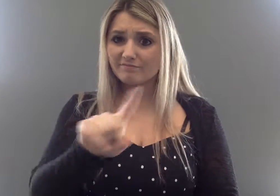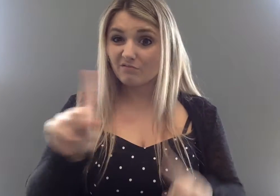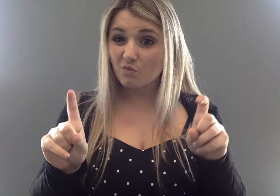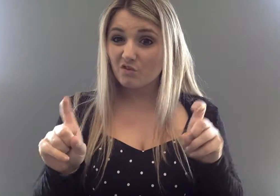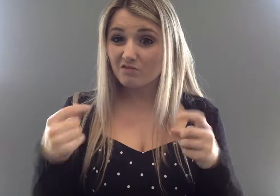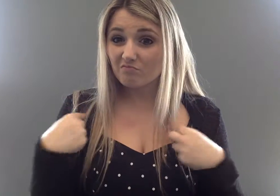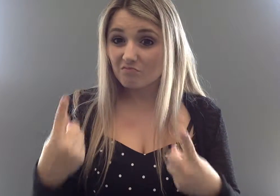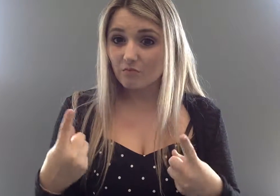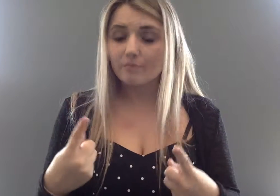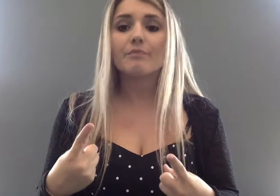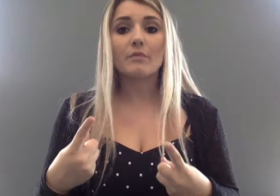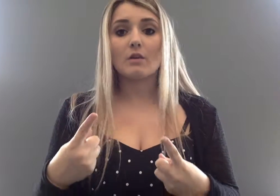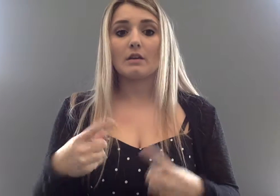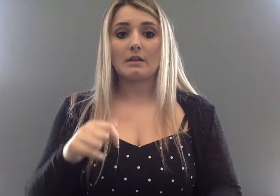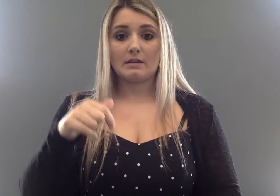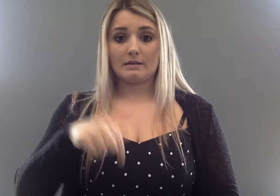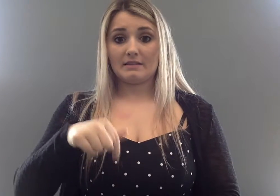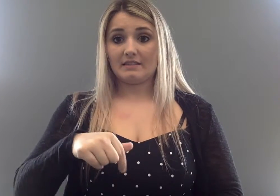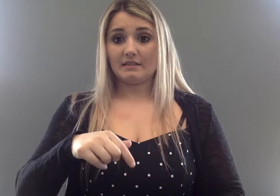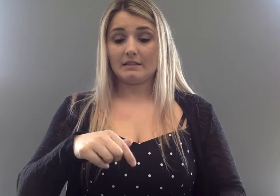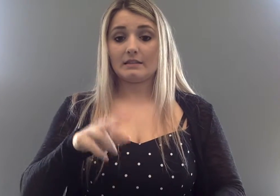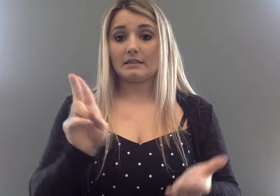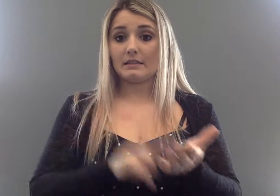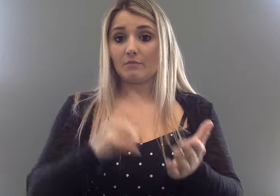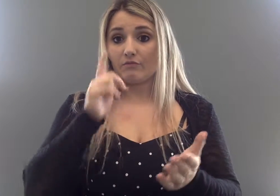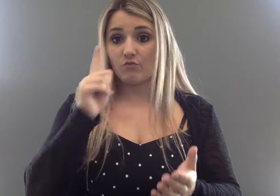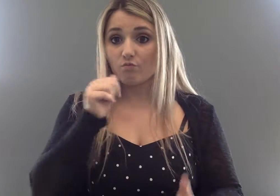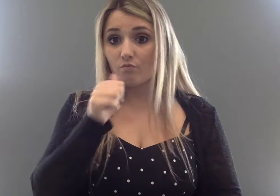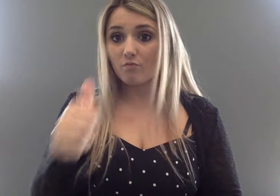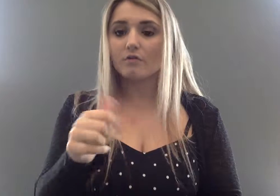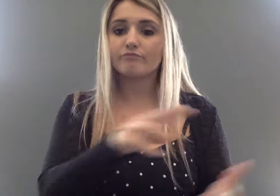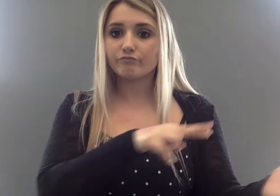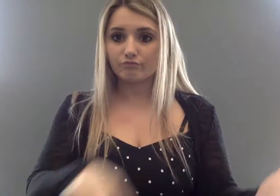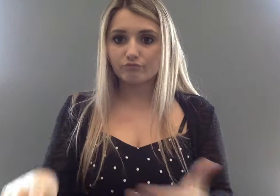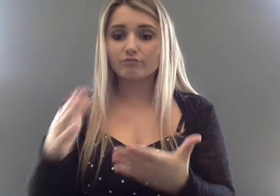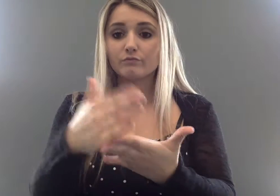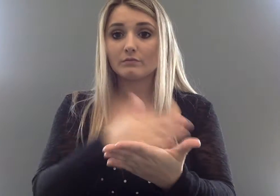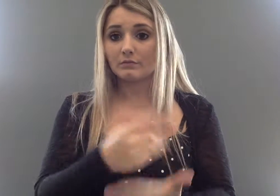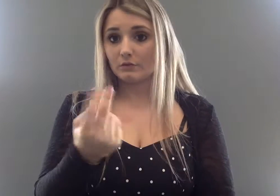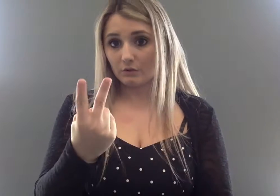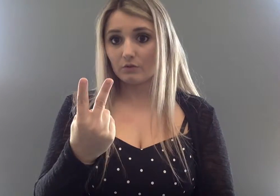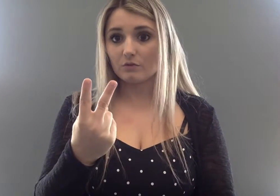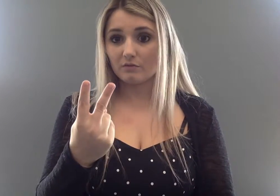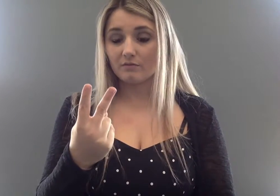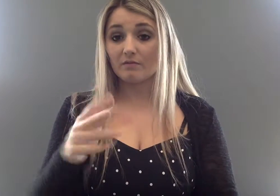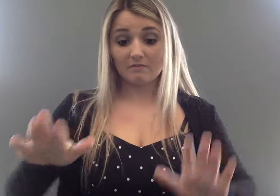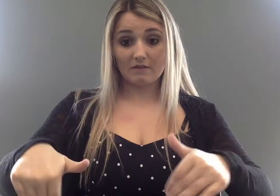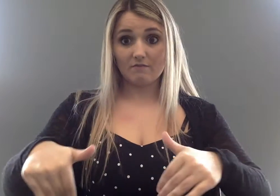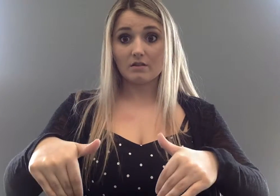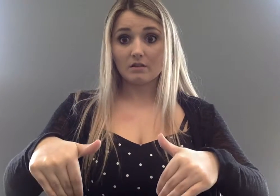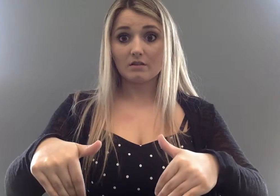Okay, your assignment for tomorrow then is to read lesson 2 if you've not done so already, and take notes over the words in